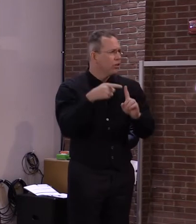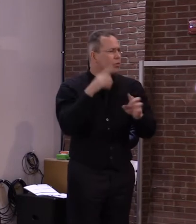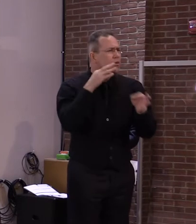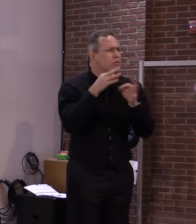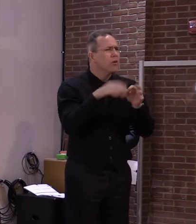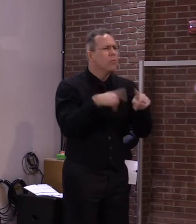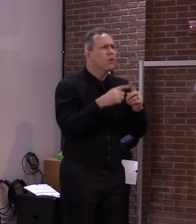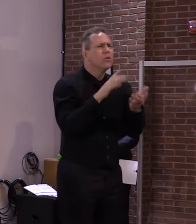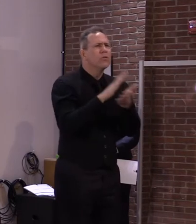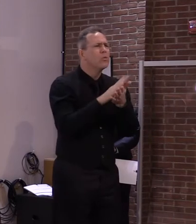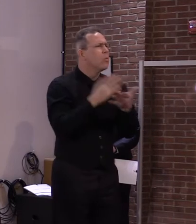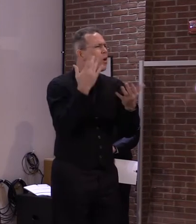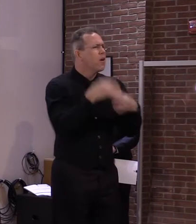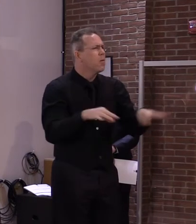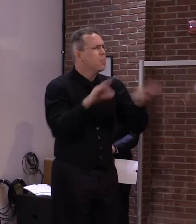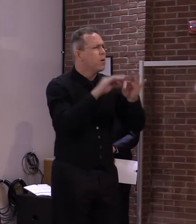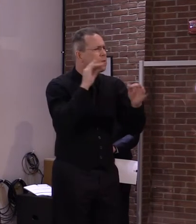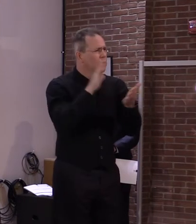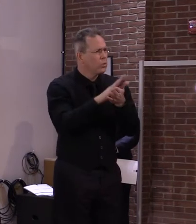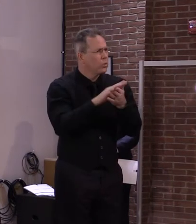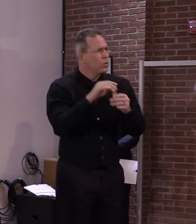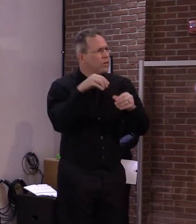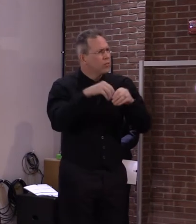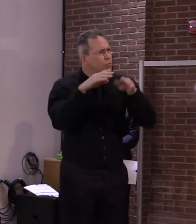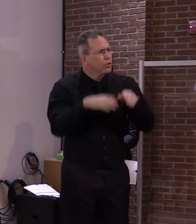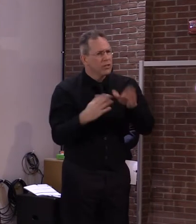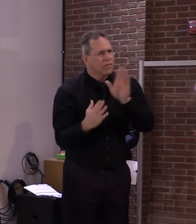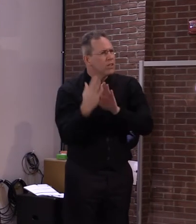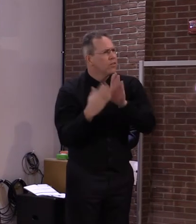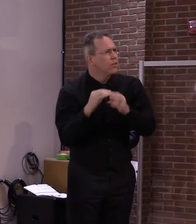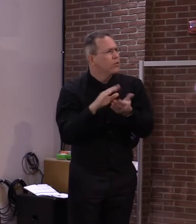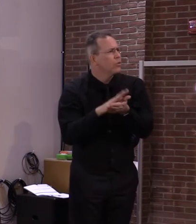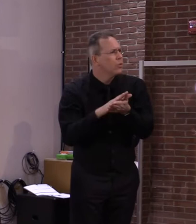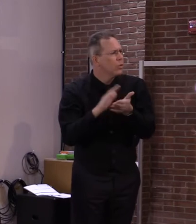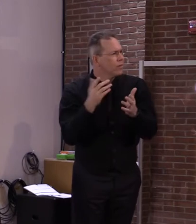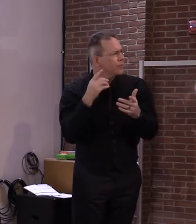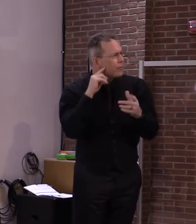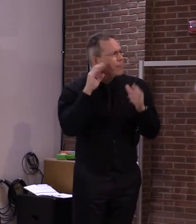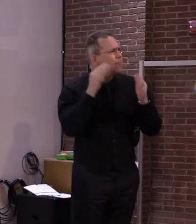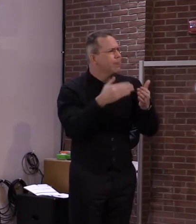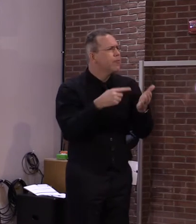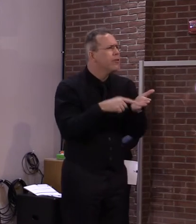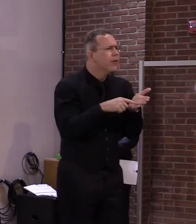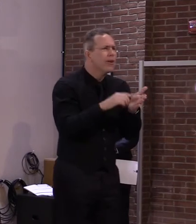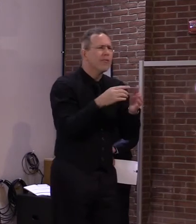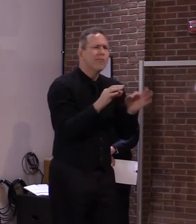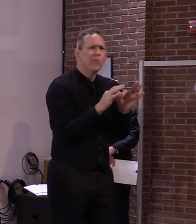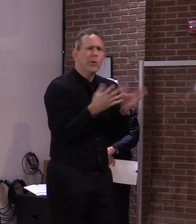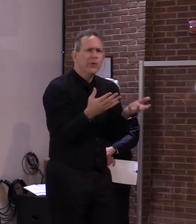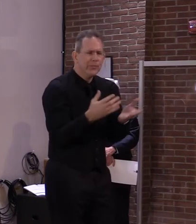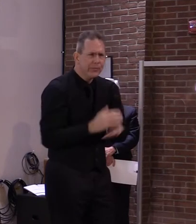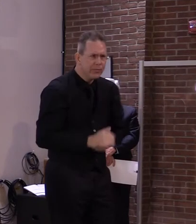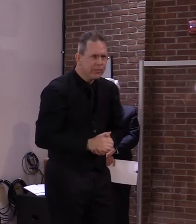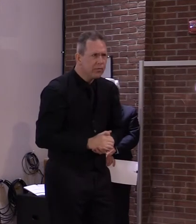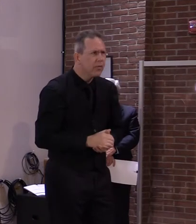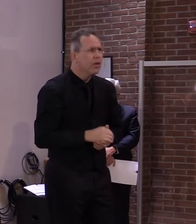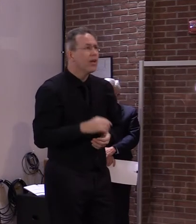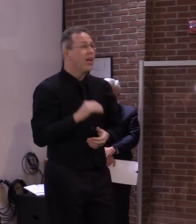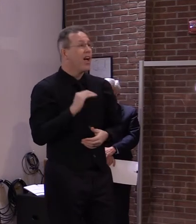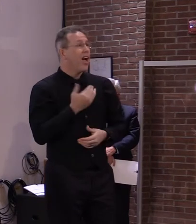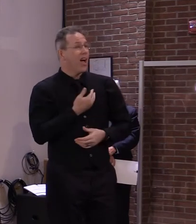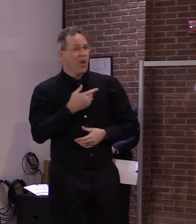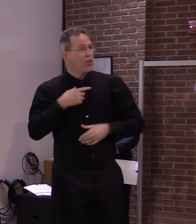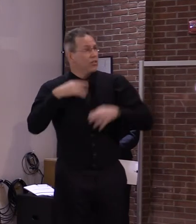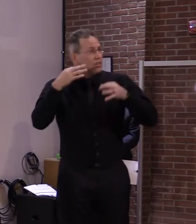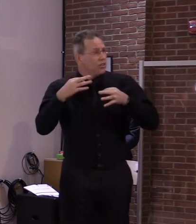weekend because our kids need to be in school and the choices we make as adults directly impact them and i